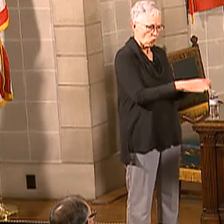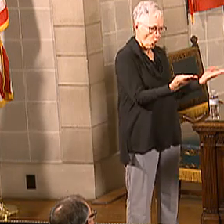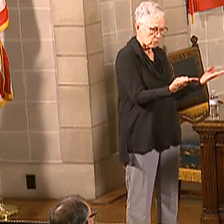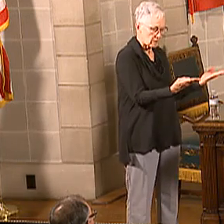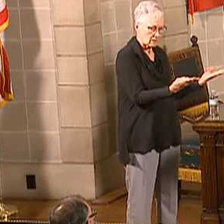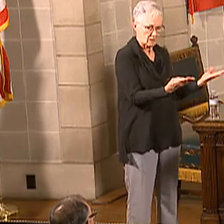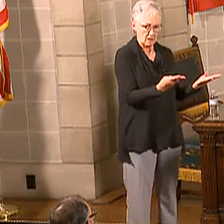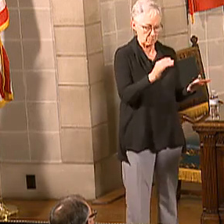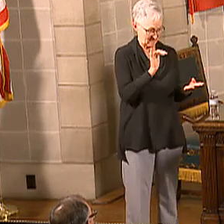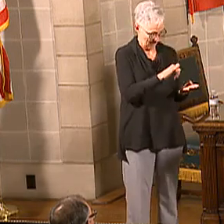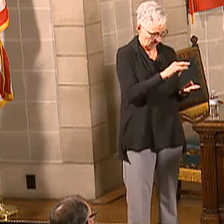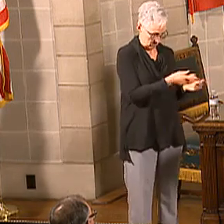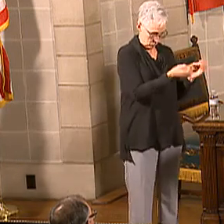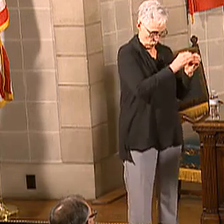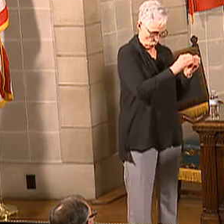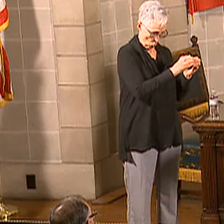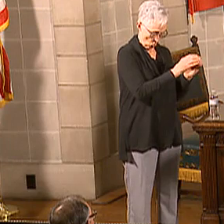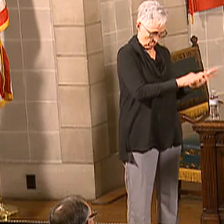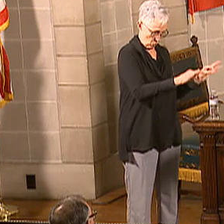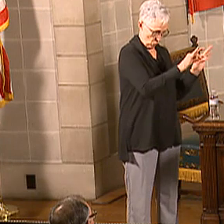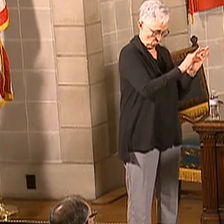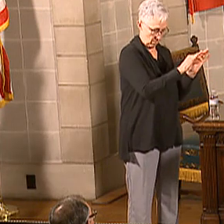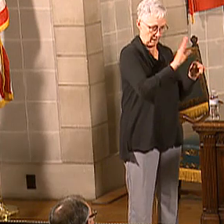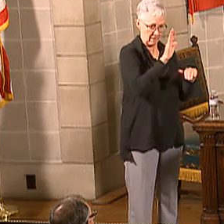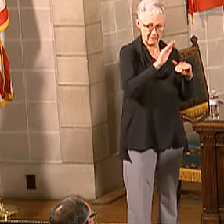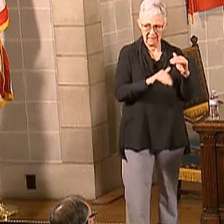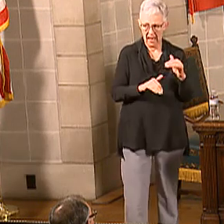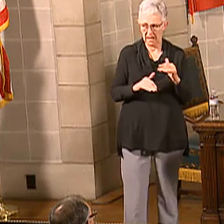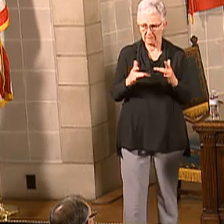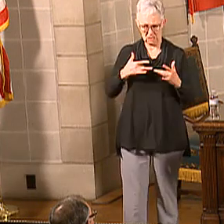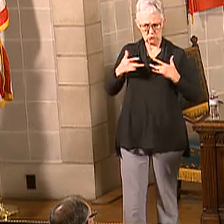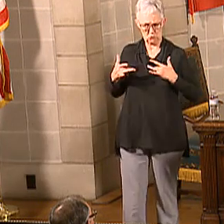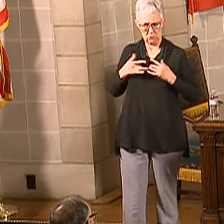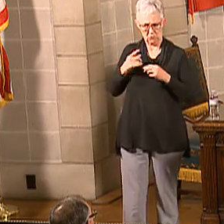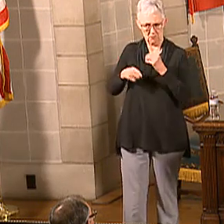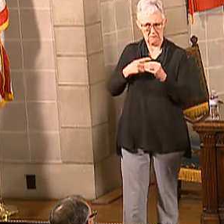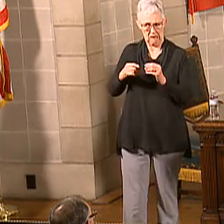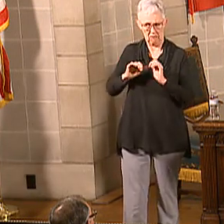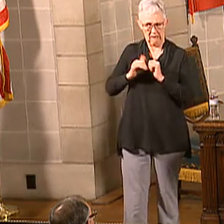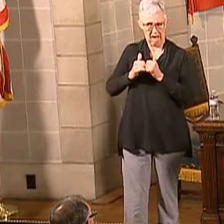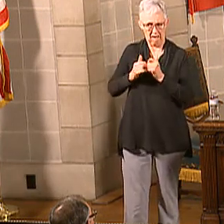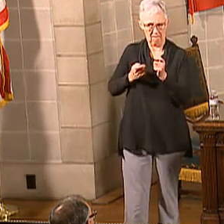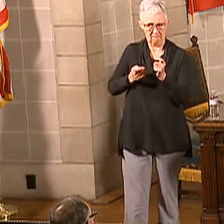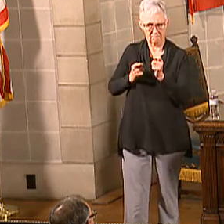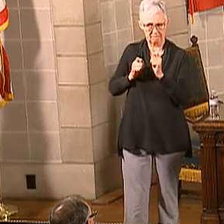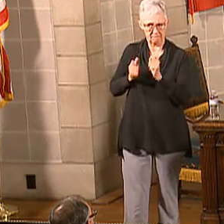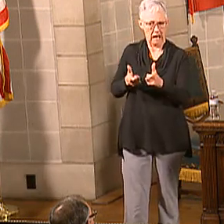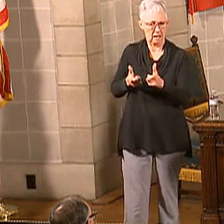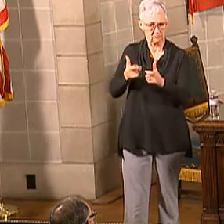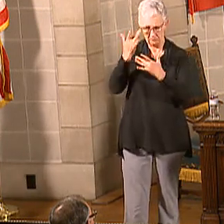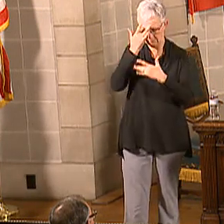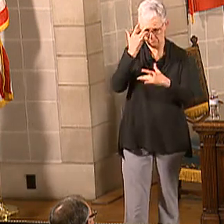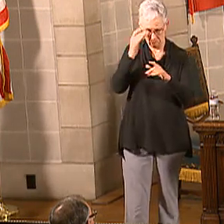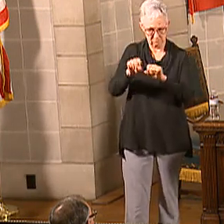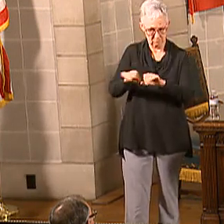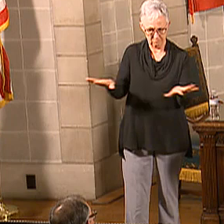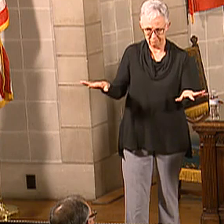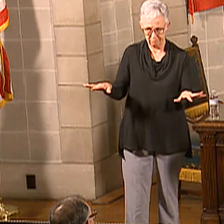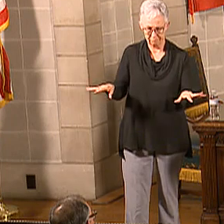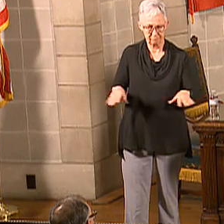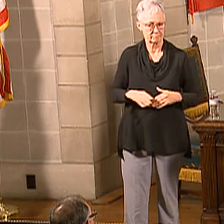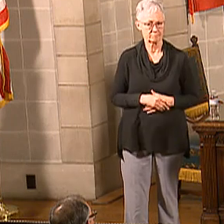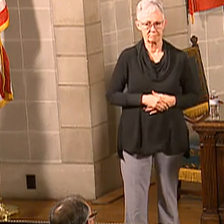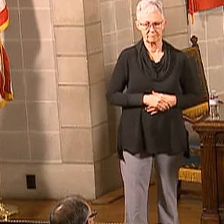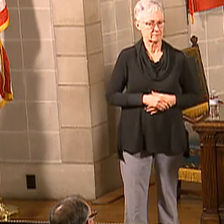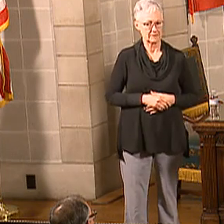it's actually been absolutely about slowing the spread. And it gets back to what I was saying about the key to slowing the spread of this virus